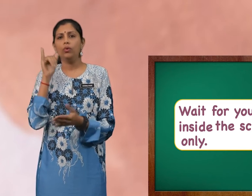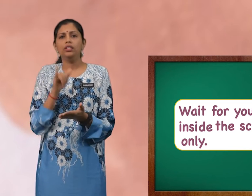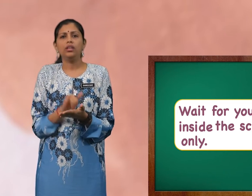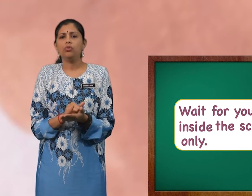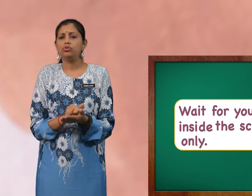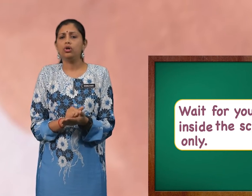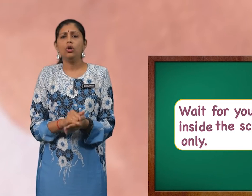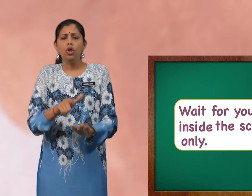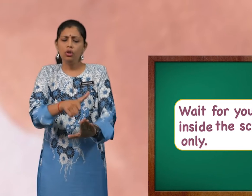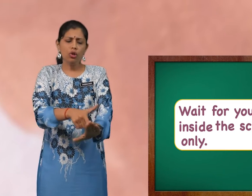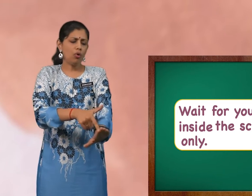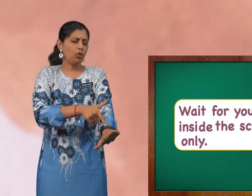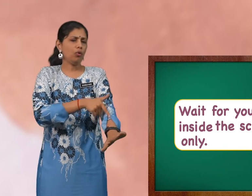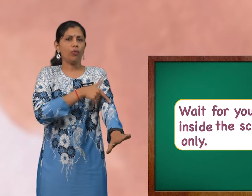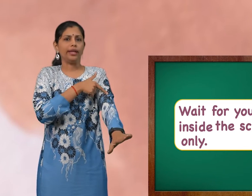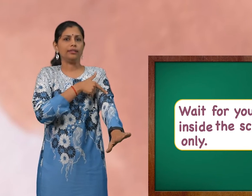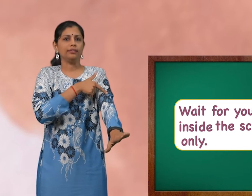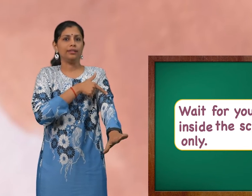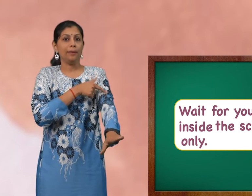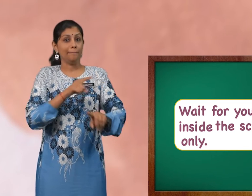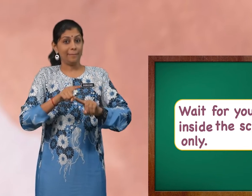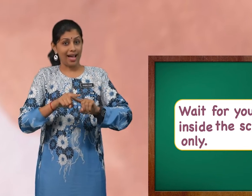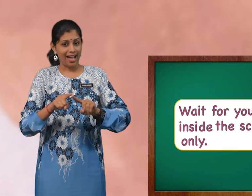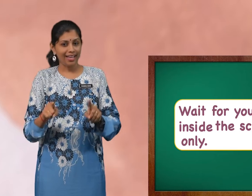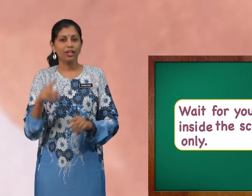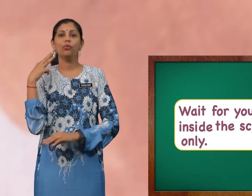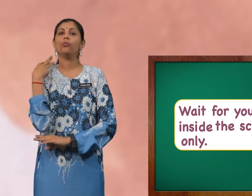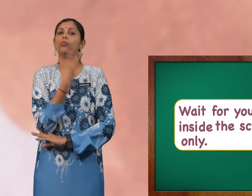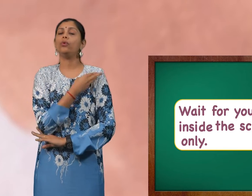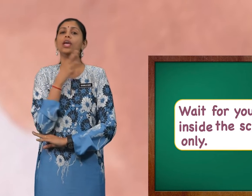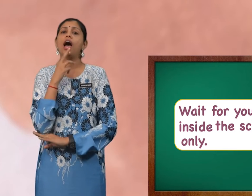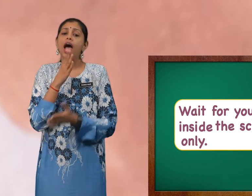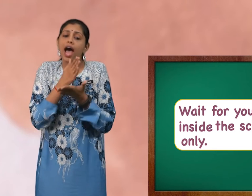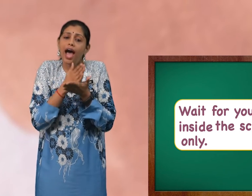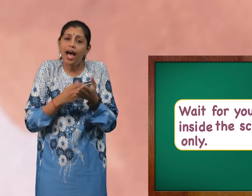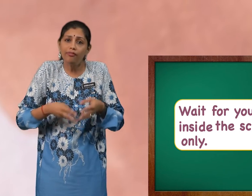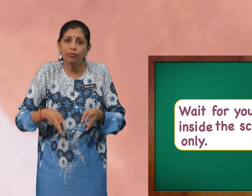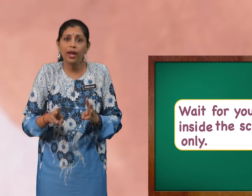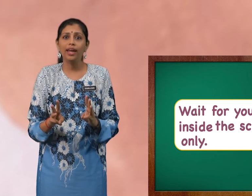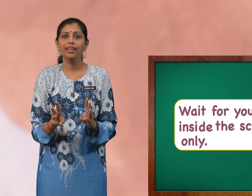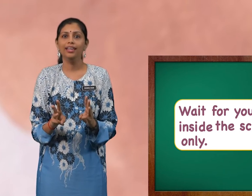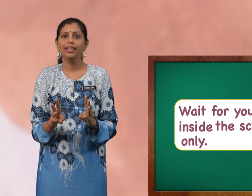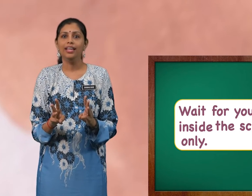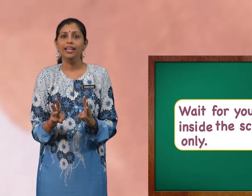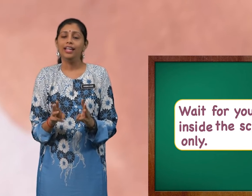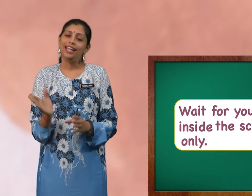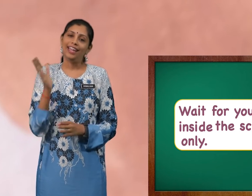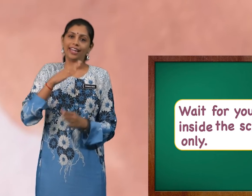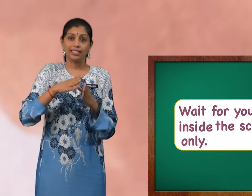that was a long one, but we are halfway. Let's get